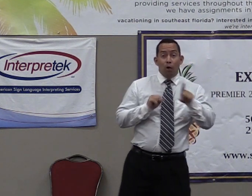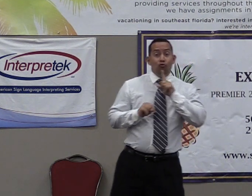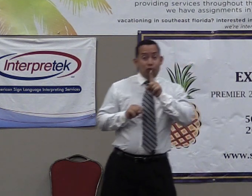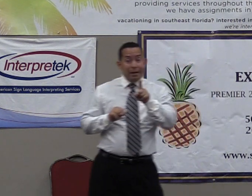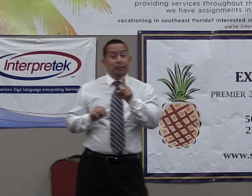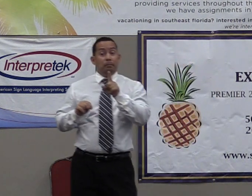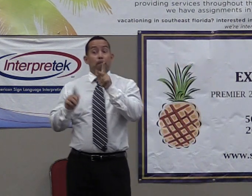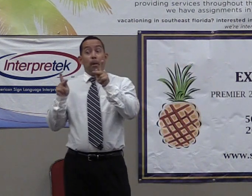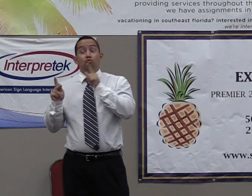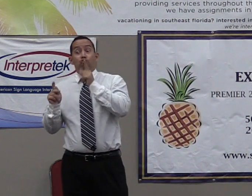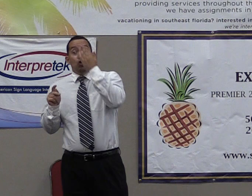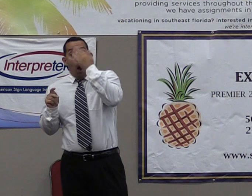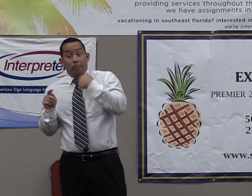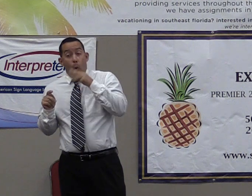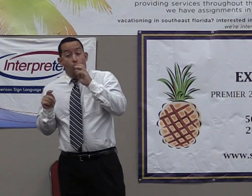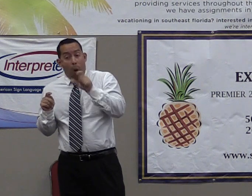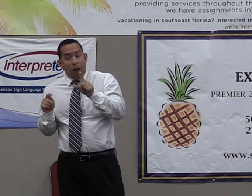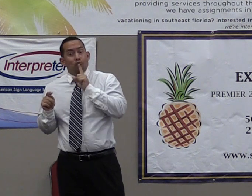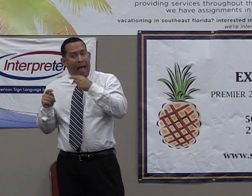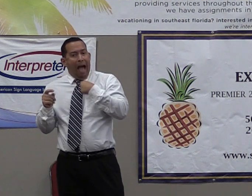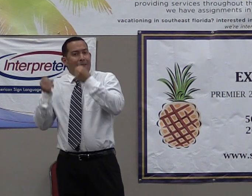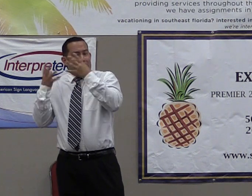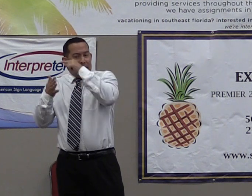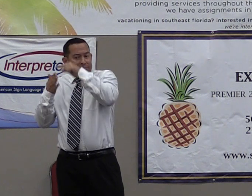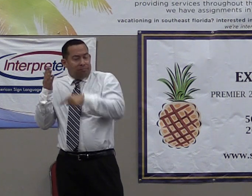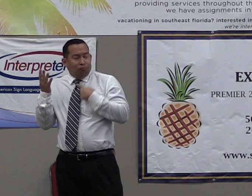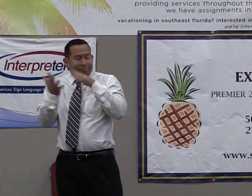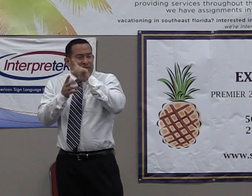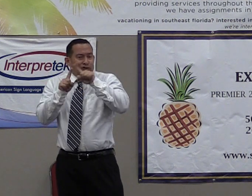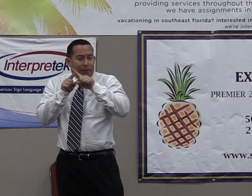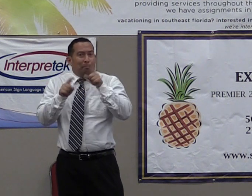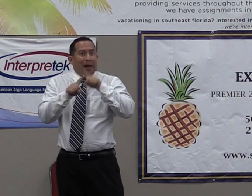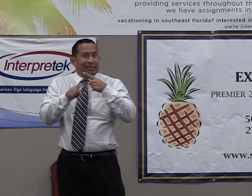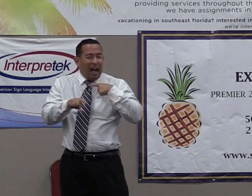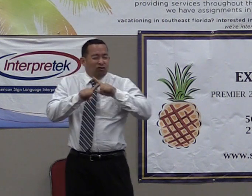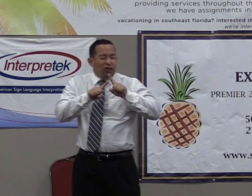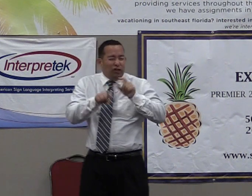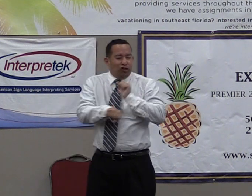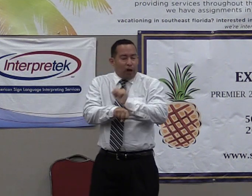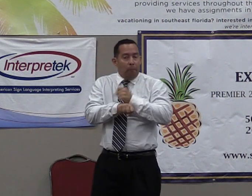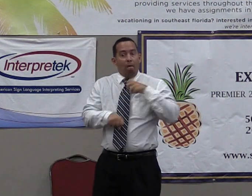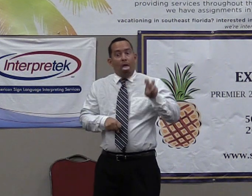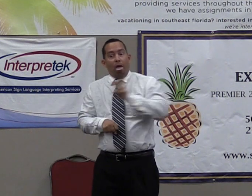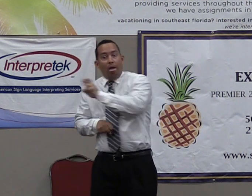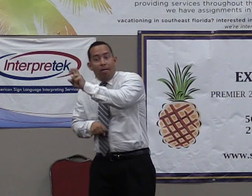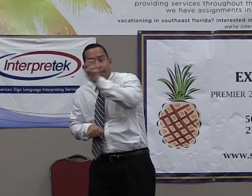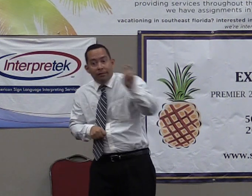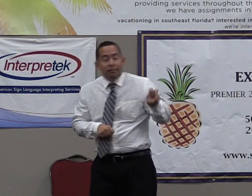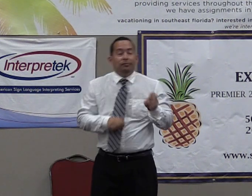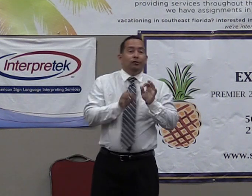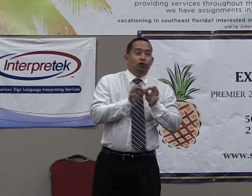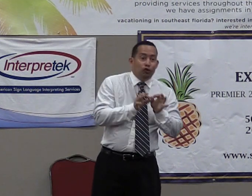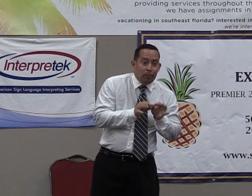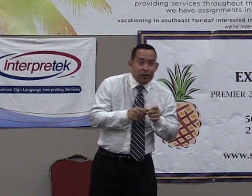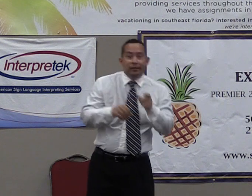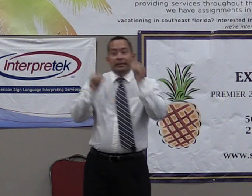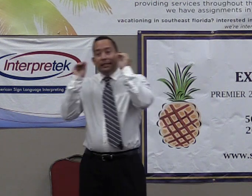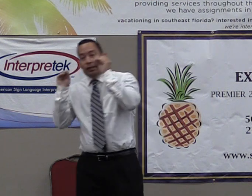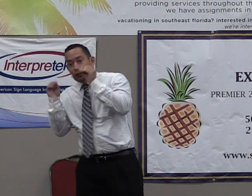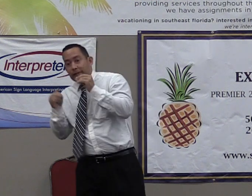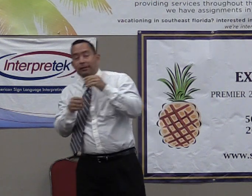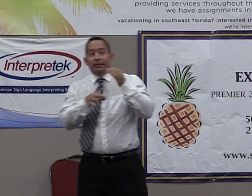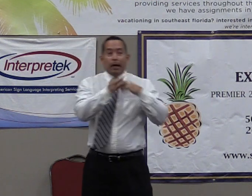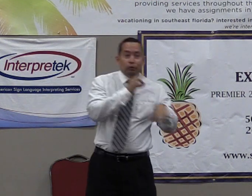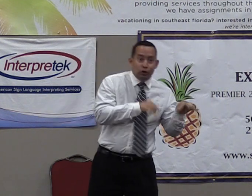does the same stuff, but really, people who really know me well, really, I have a lot of things, and I have lots of different jobs.